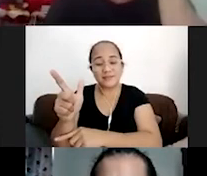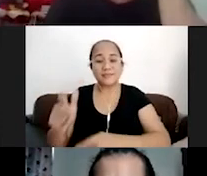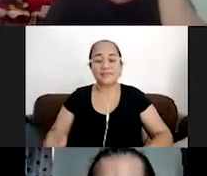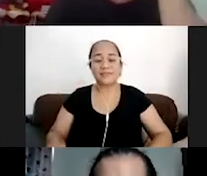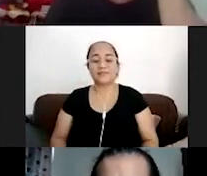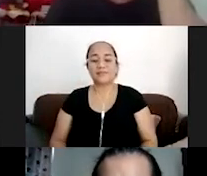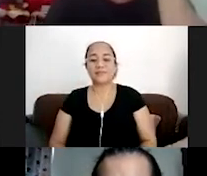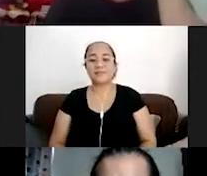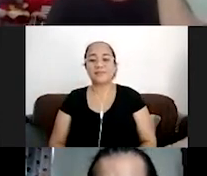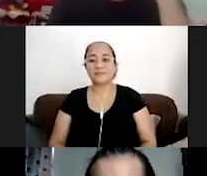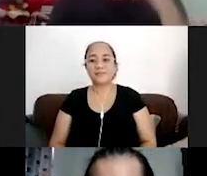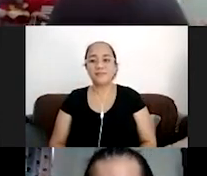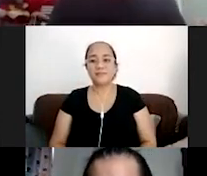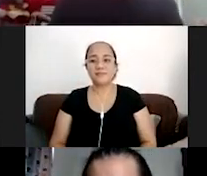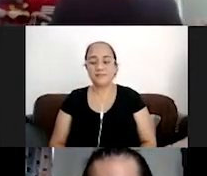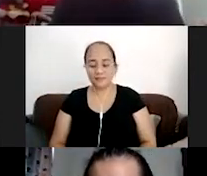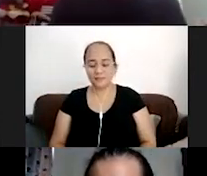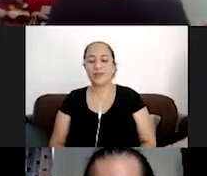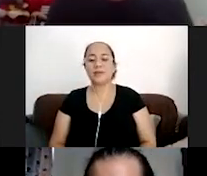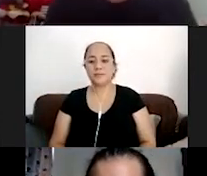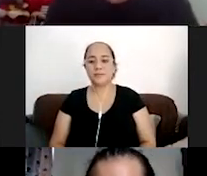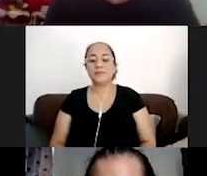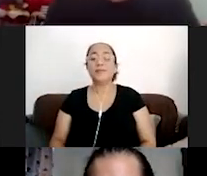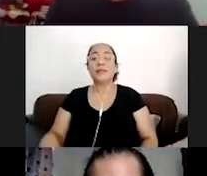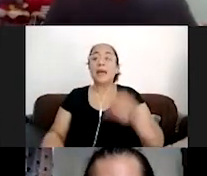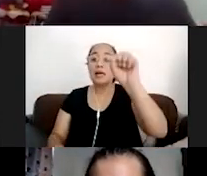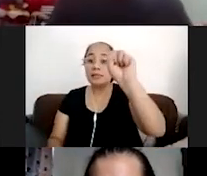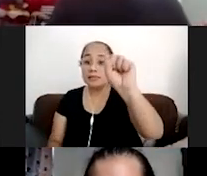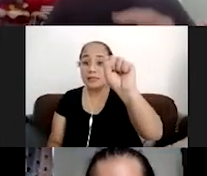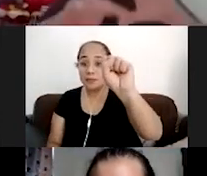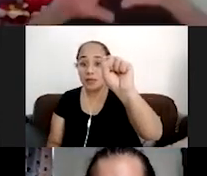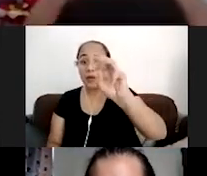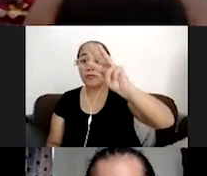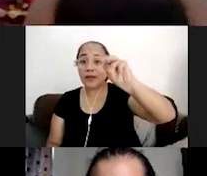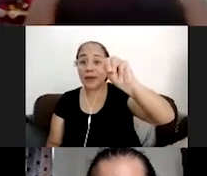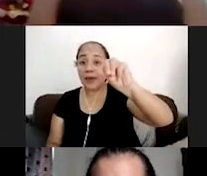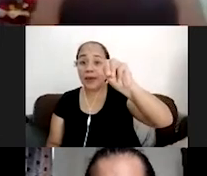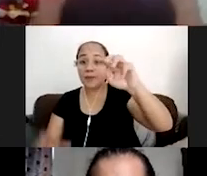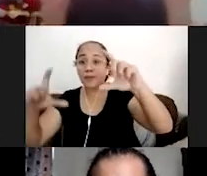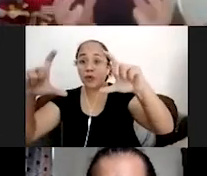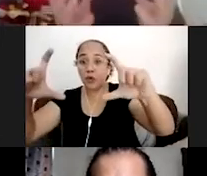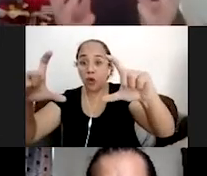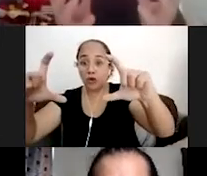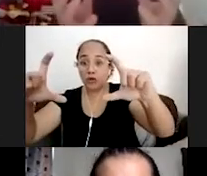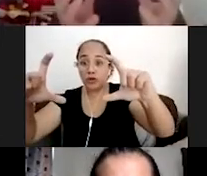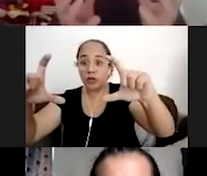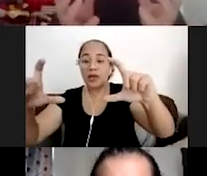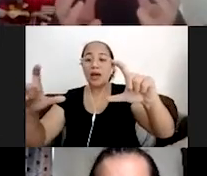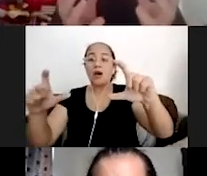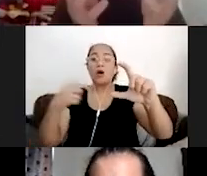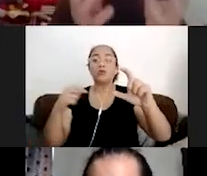Yes, sir. Right. And the subject of the main clause is the whole embedded